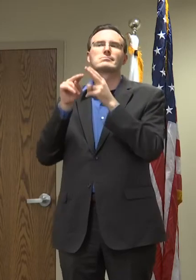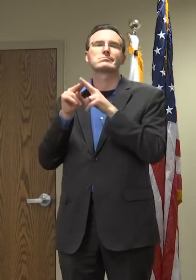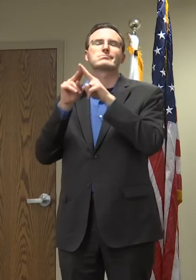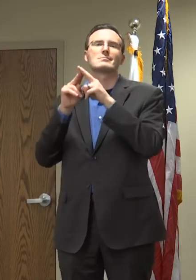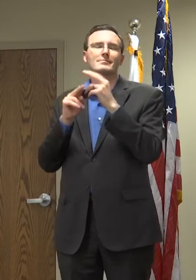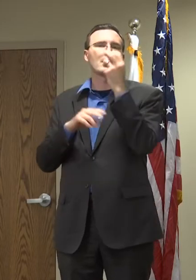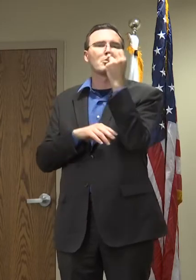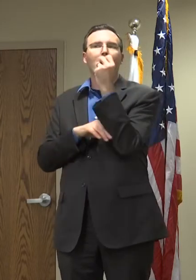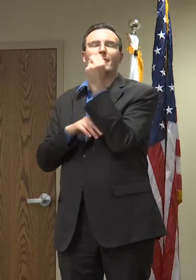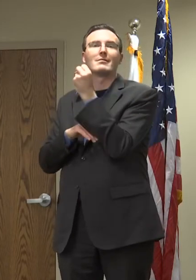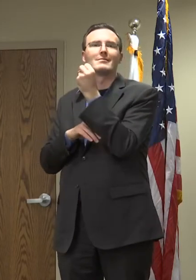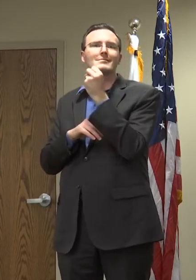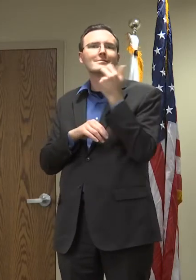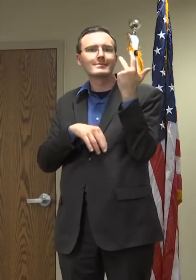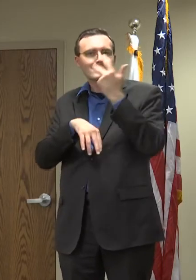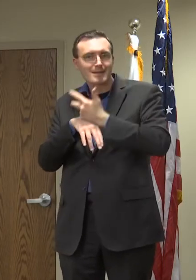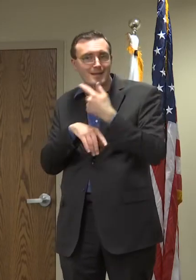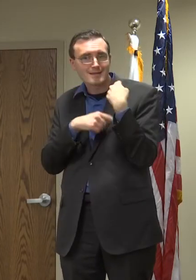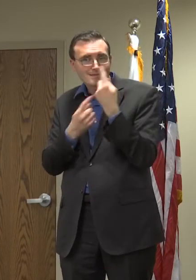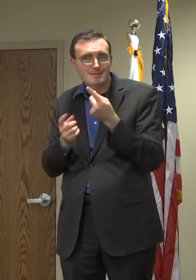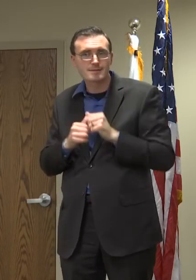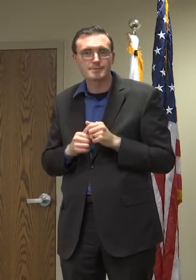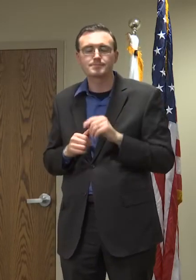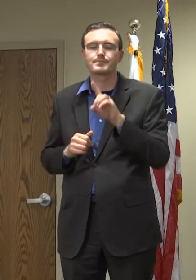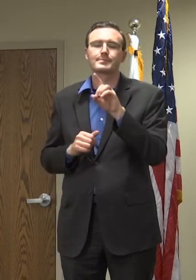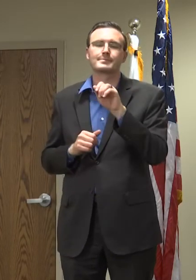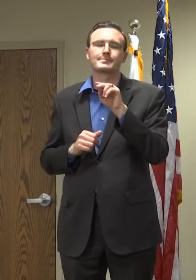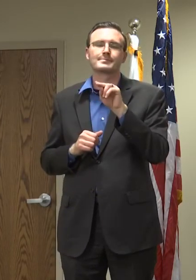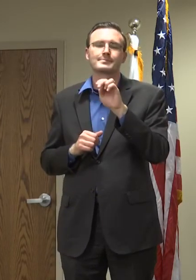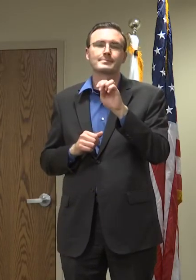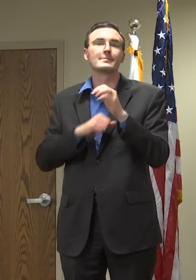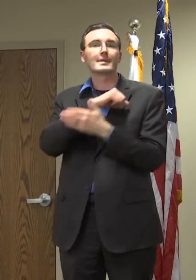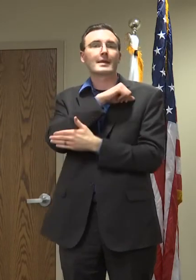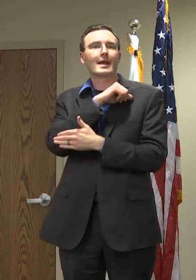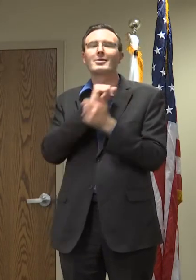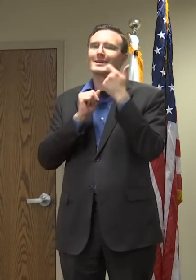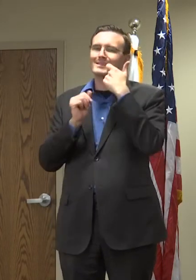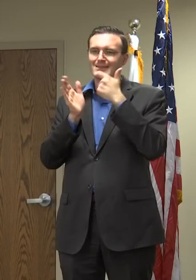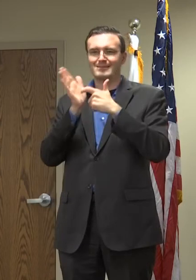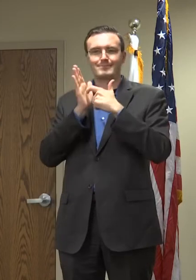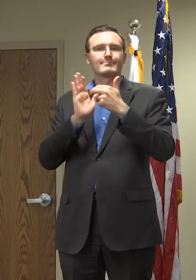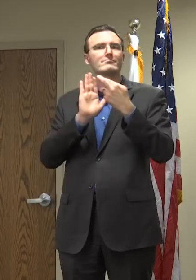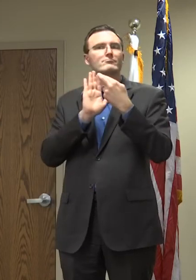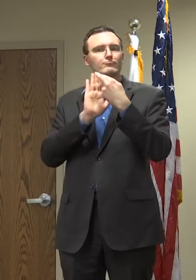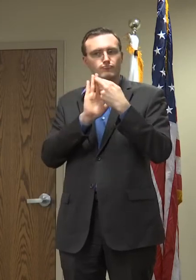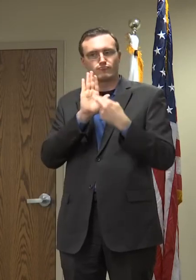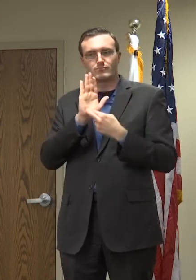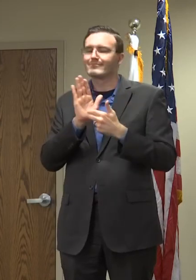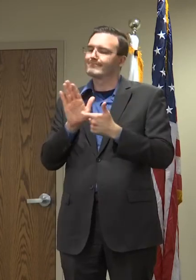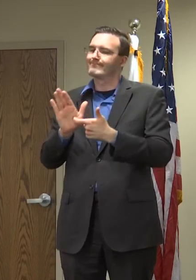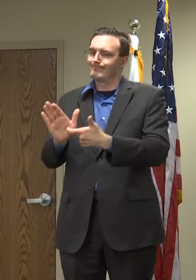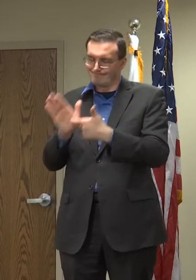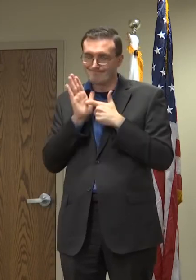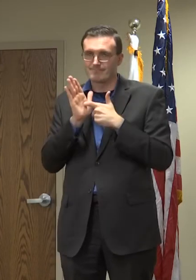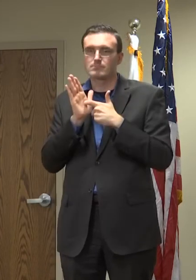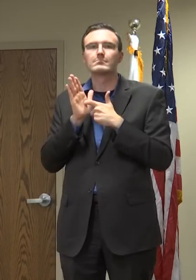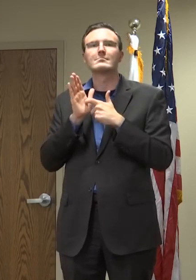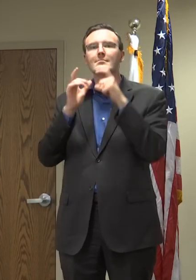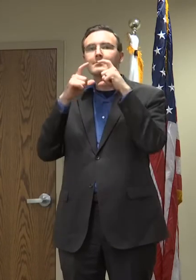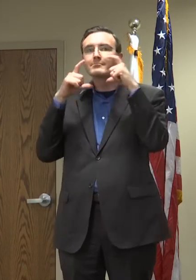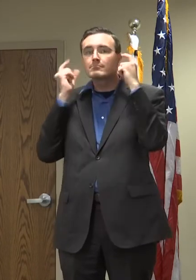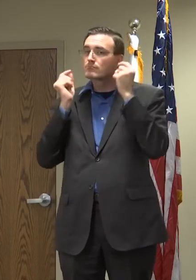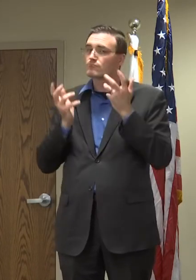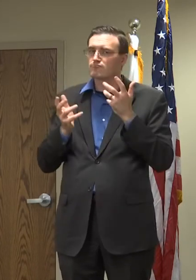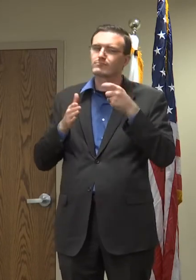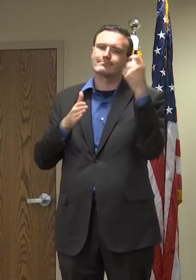put in force a face covering ordinance for anyone over 5 years of age. Those are some examples that I think all of us really